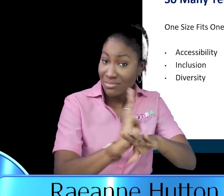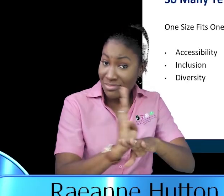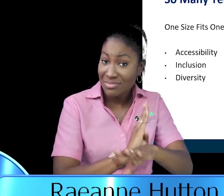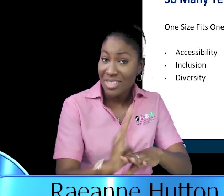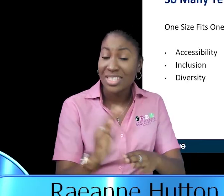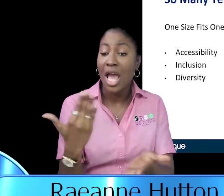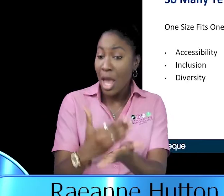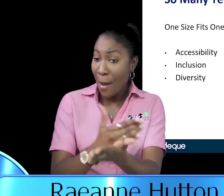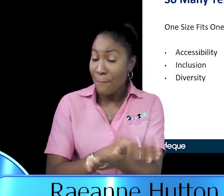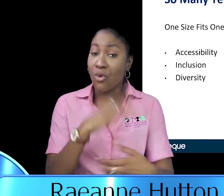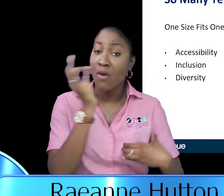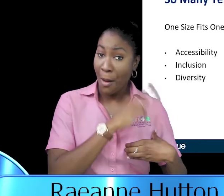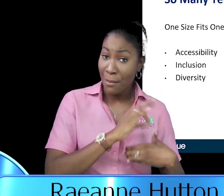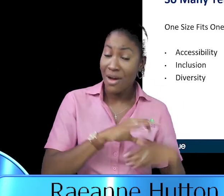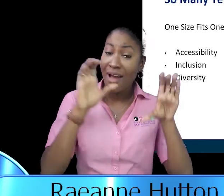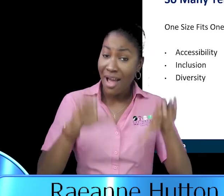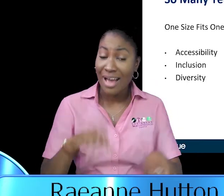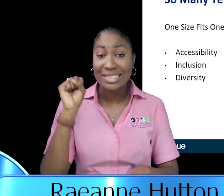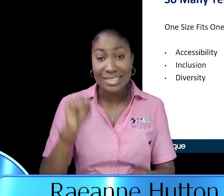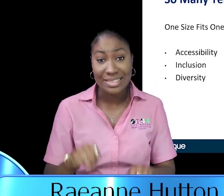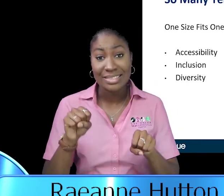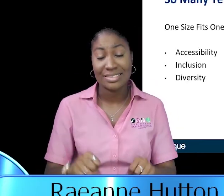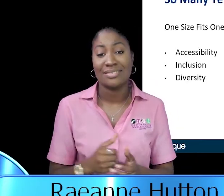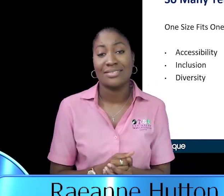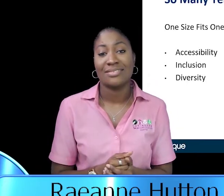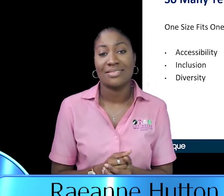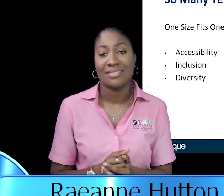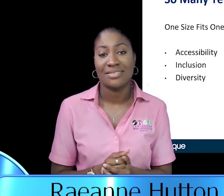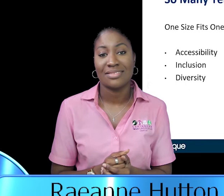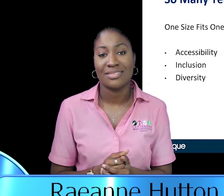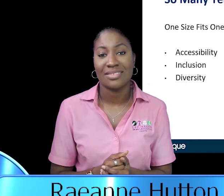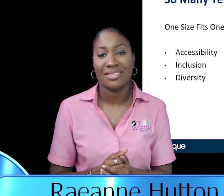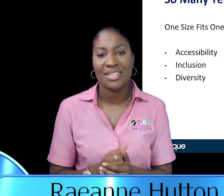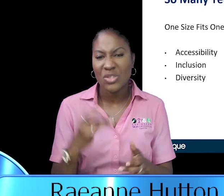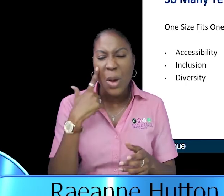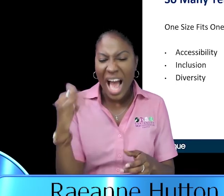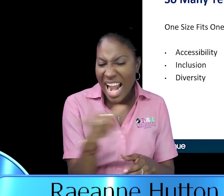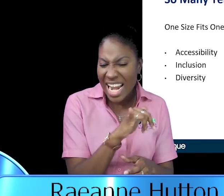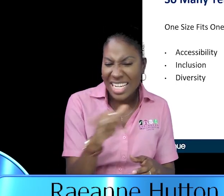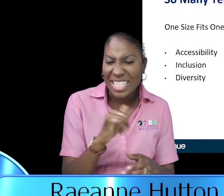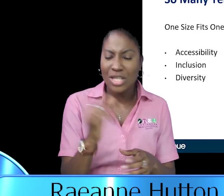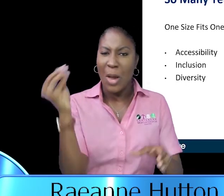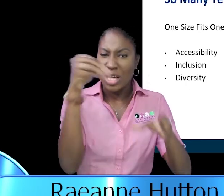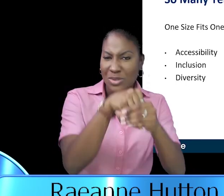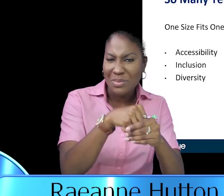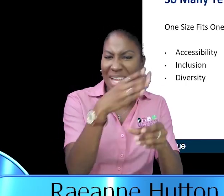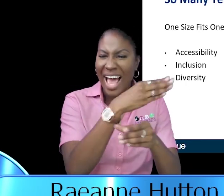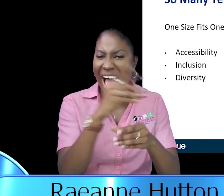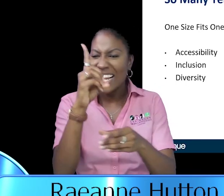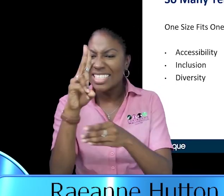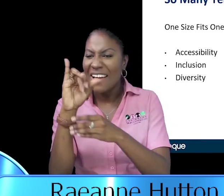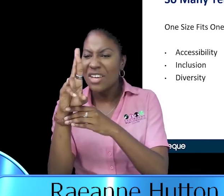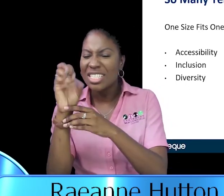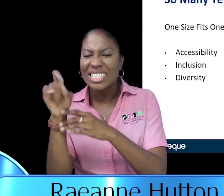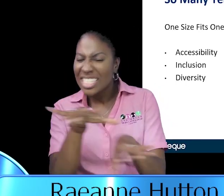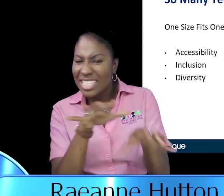and your profit margin if you're in the commercial space. So it's a little different than accessibility, compliance,